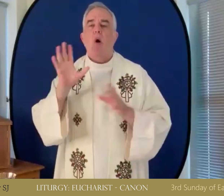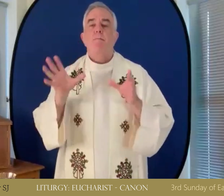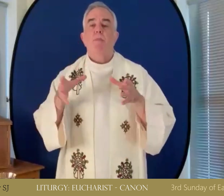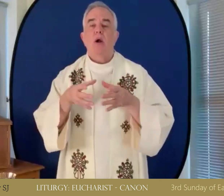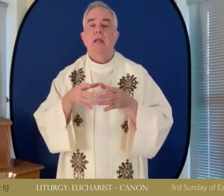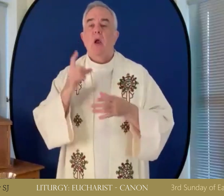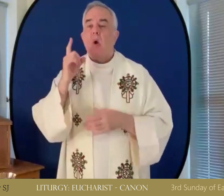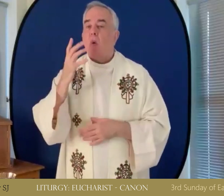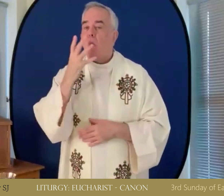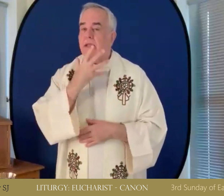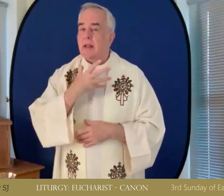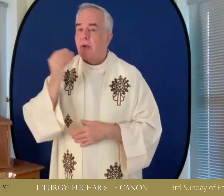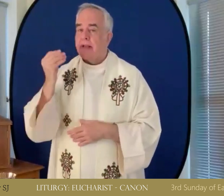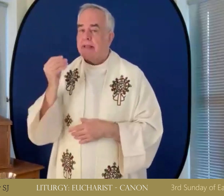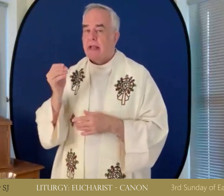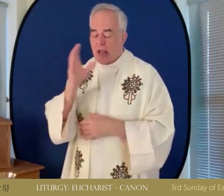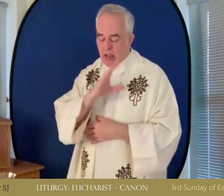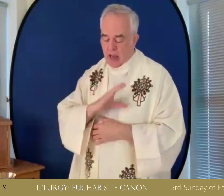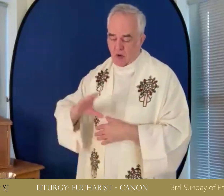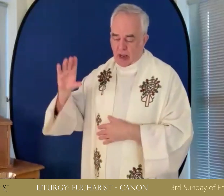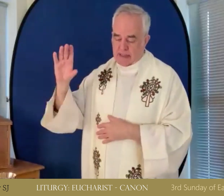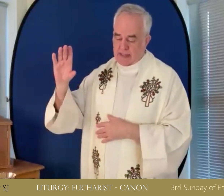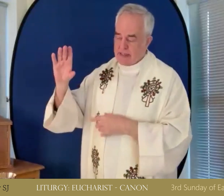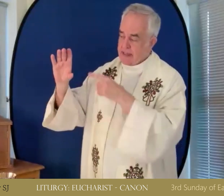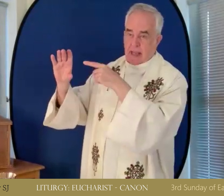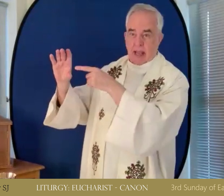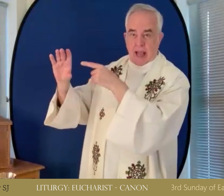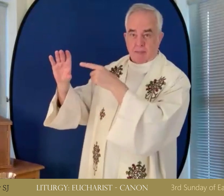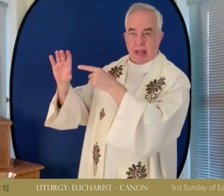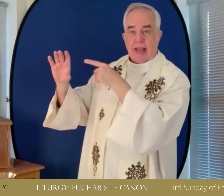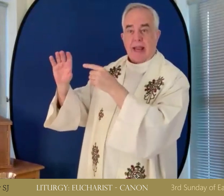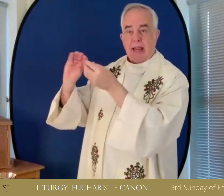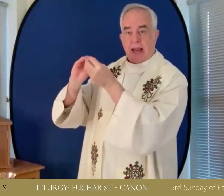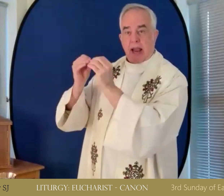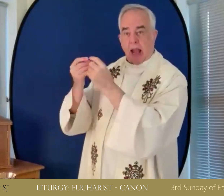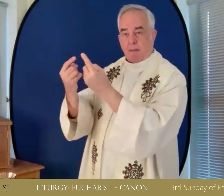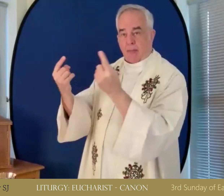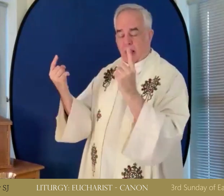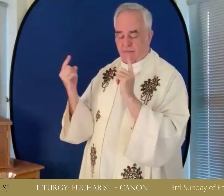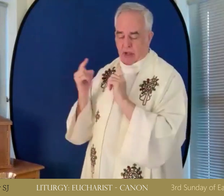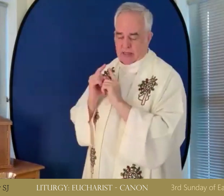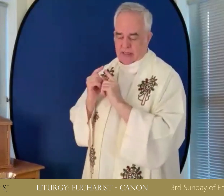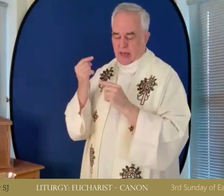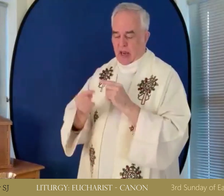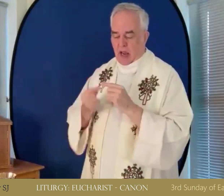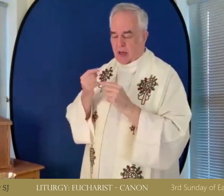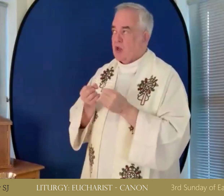one body, one spirit in Christ. May he make of us an